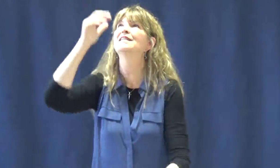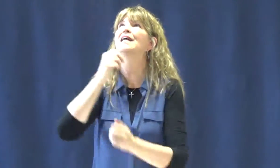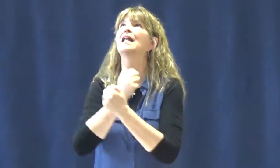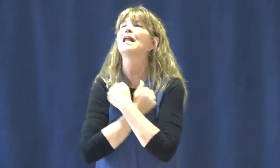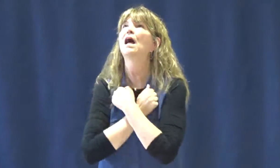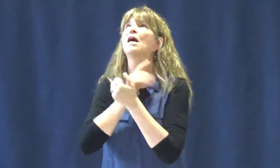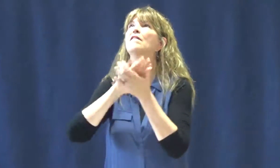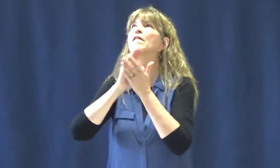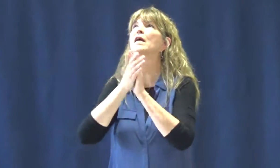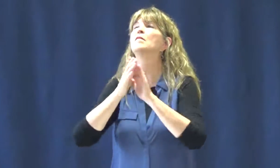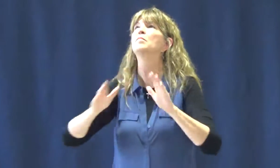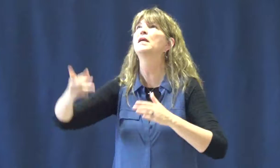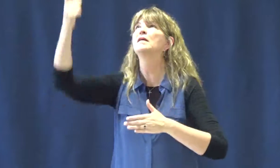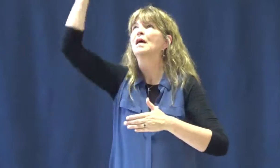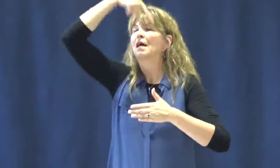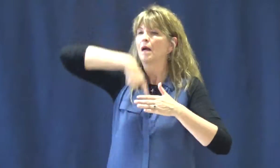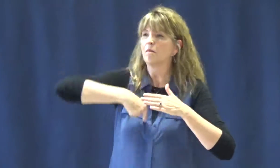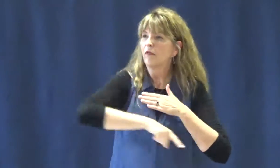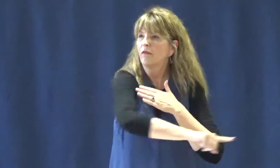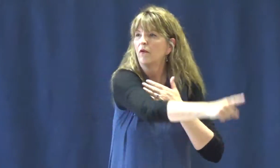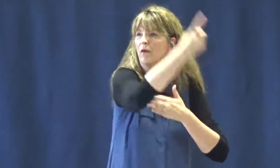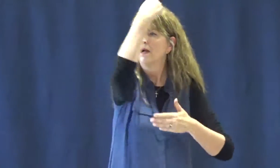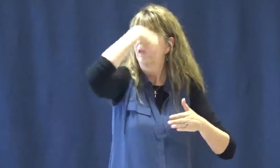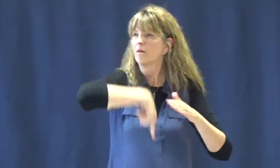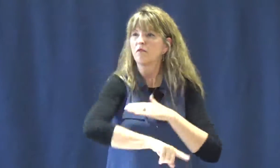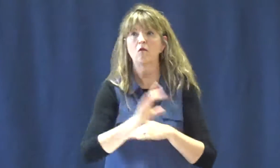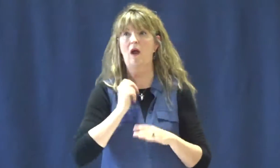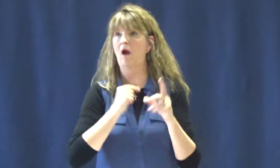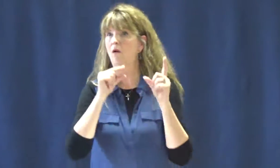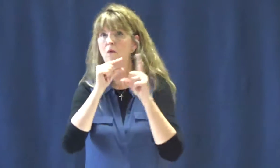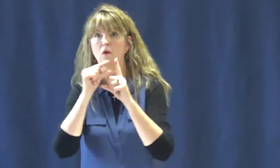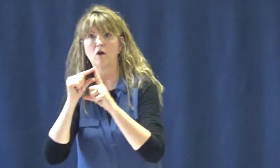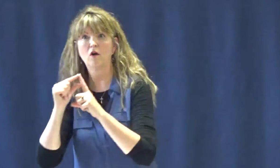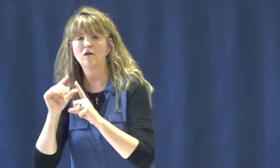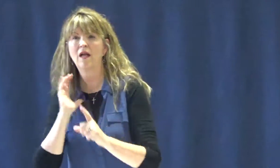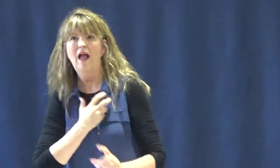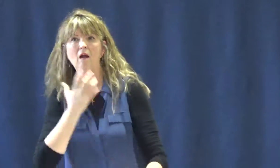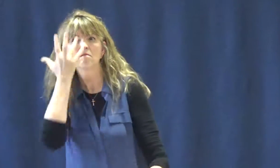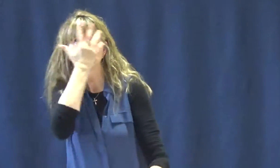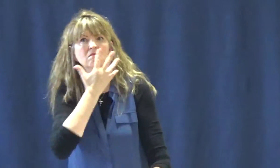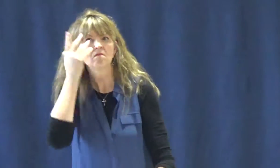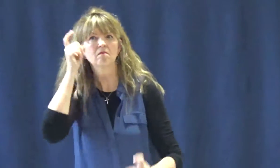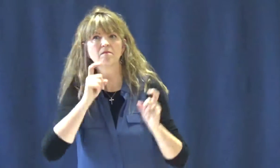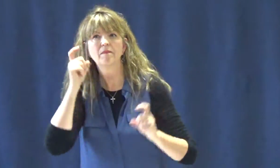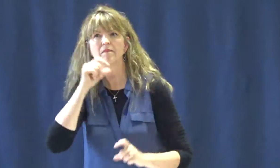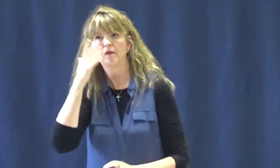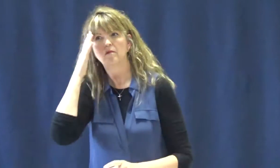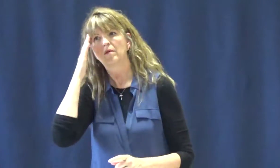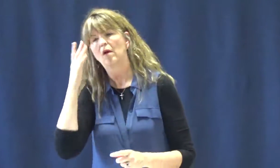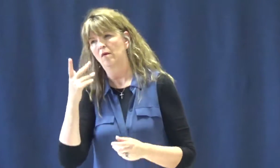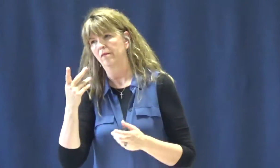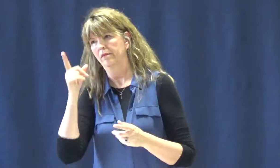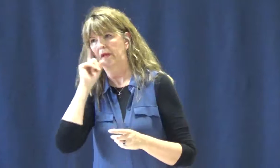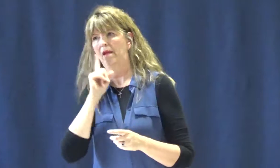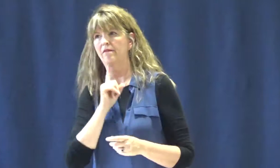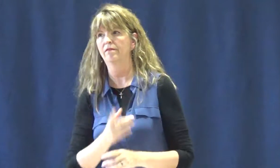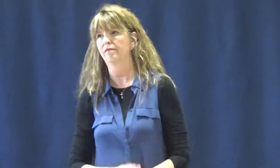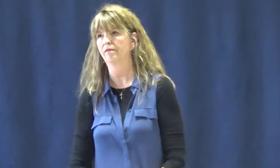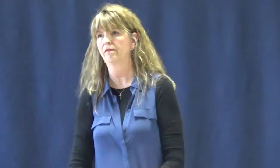to feel His love and His peace coming through our words, our expressions.